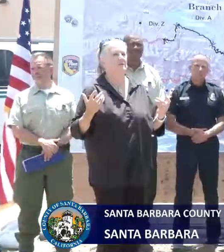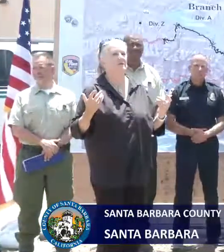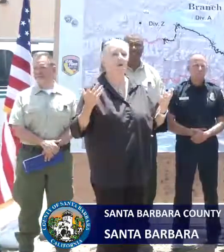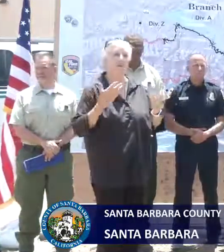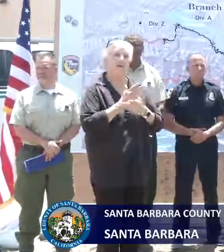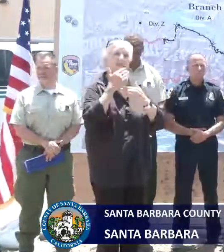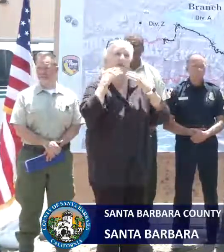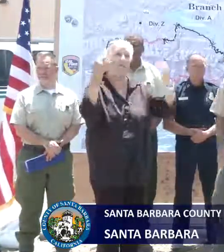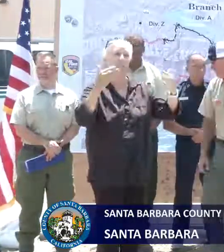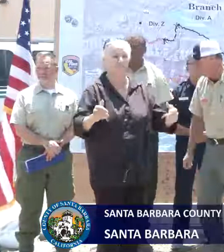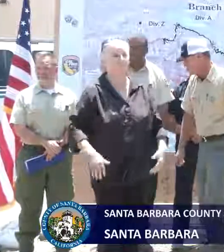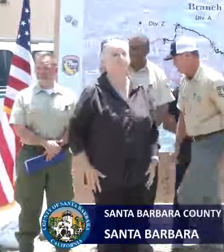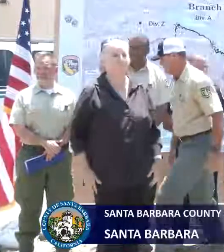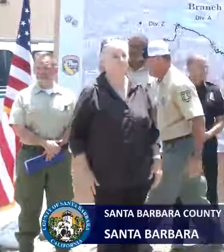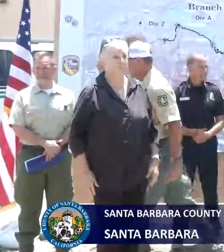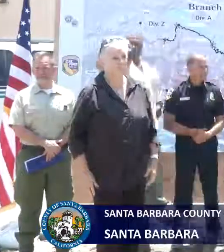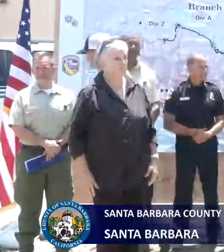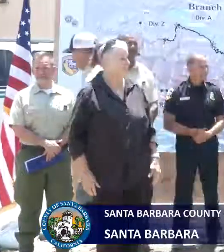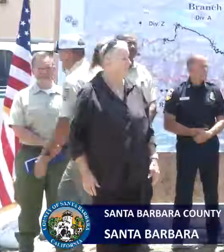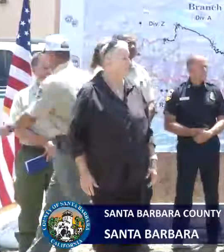All right, thank you.